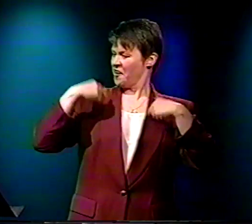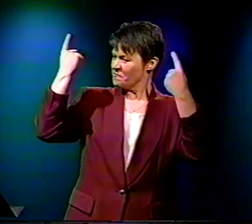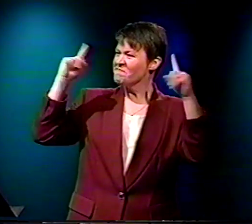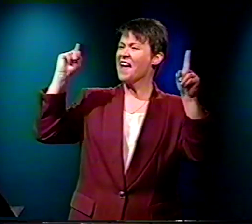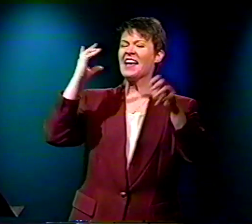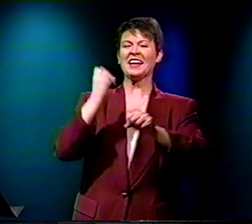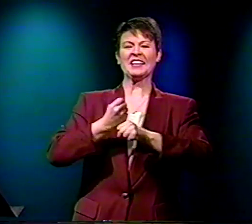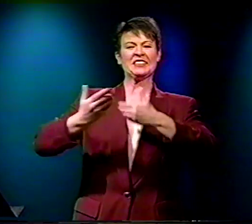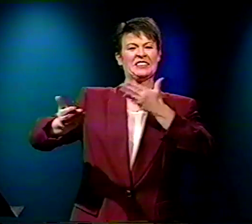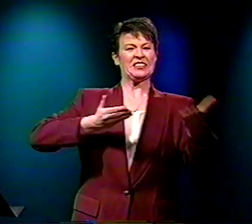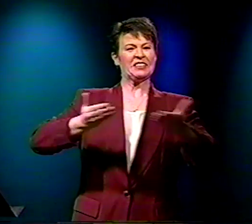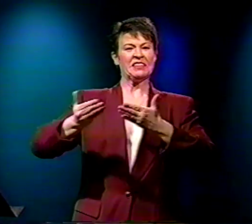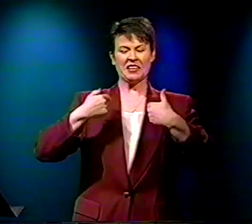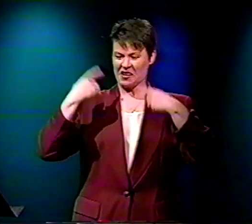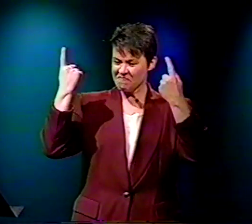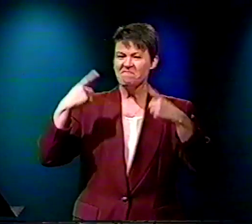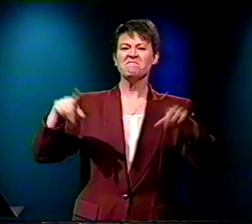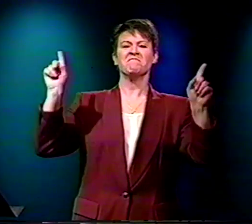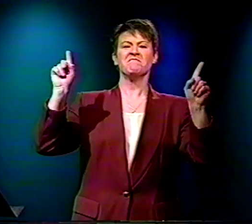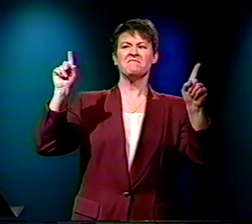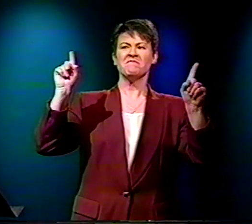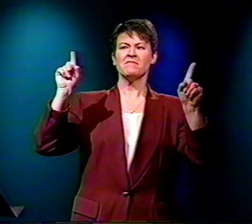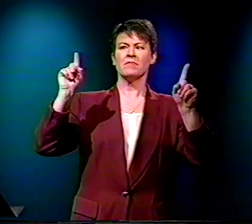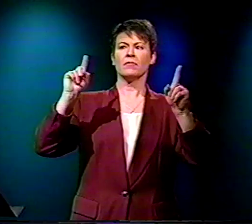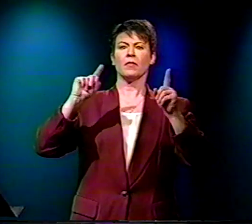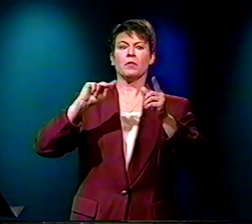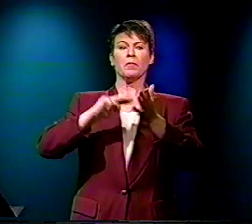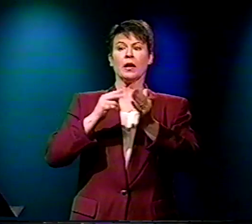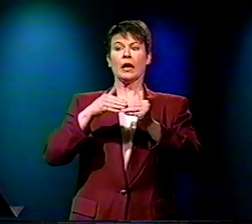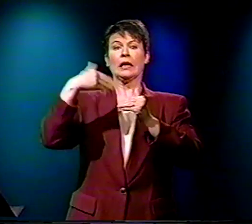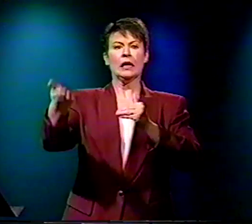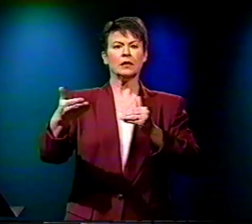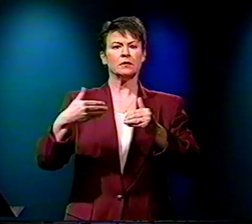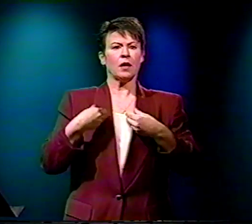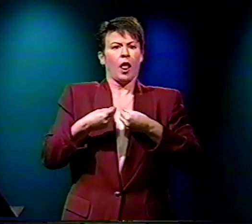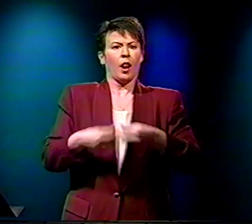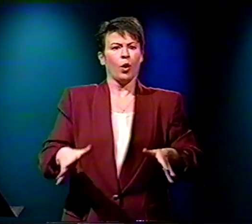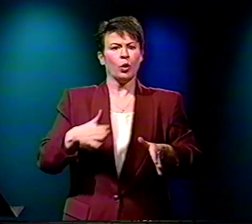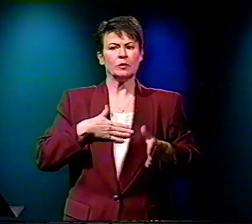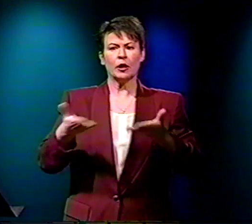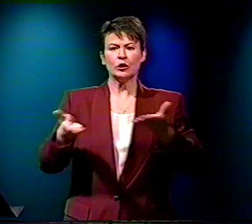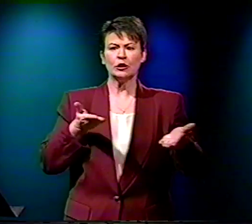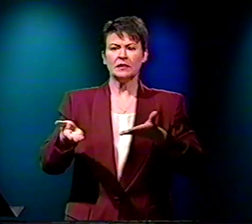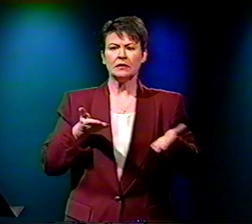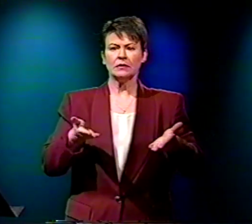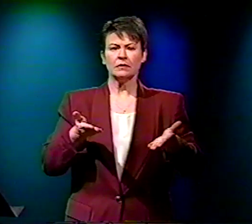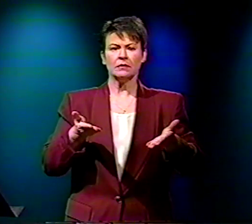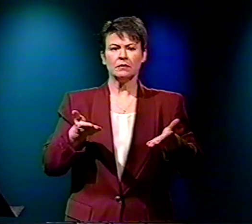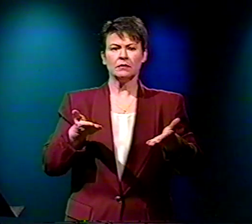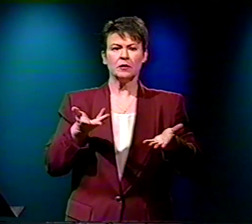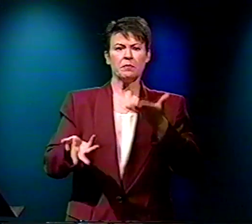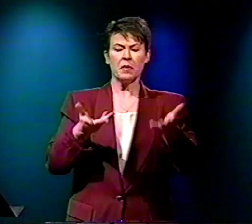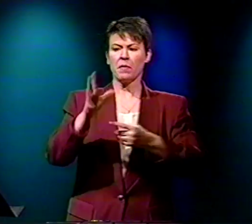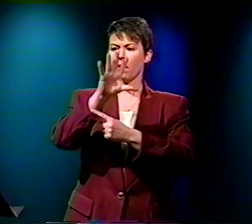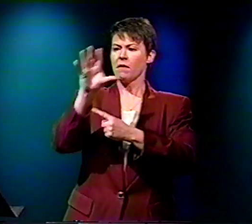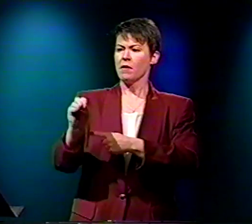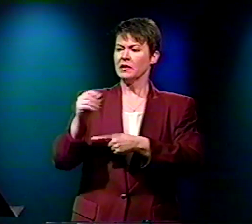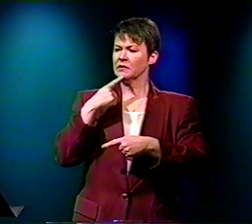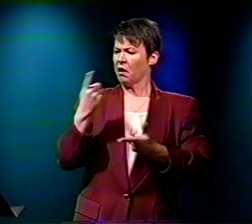succeed on the job, to make it, and to get the services that they need. Because if they do so, then maybe later, when they lose those services,